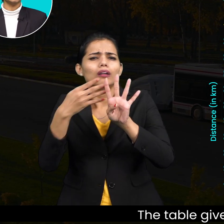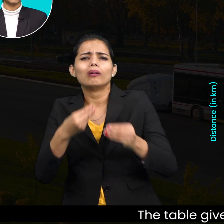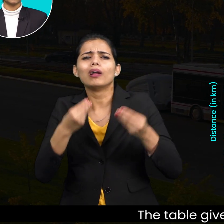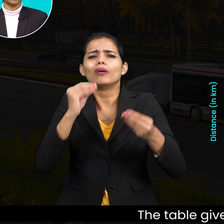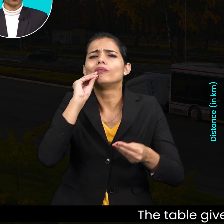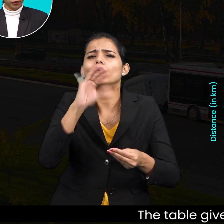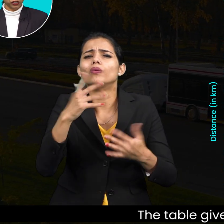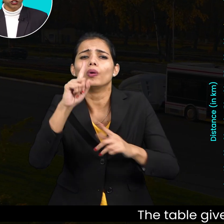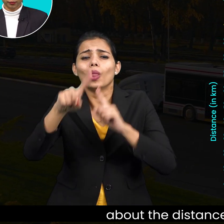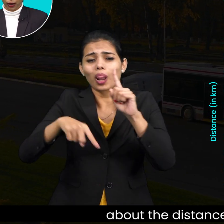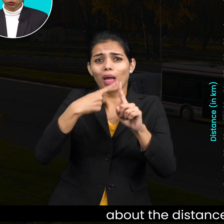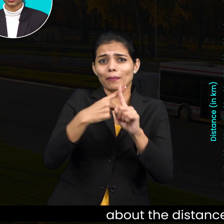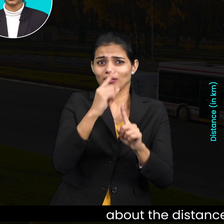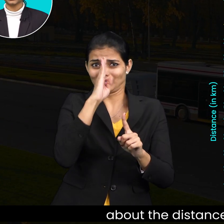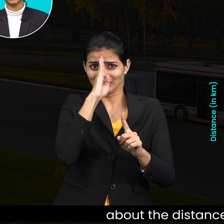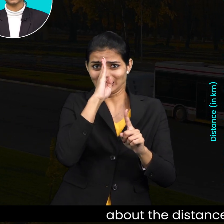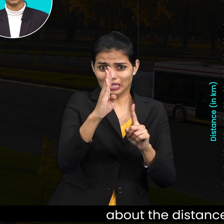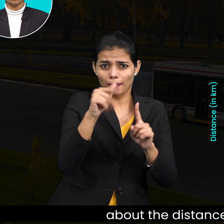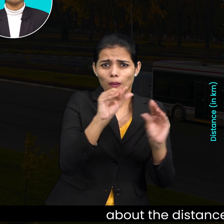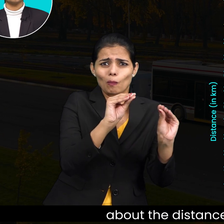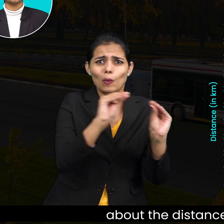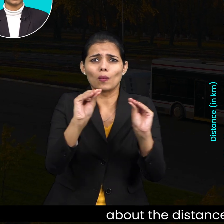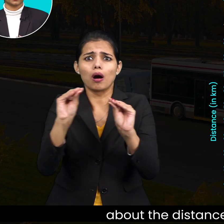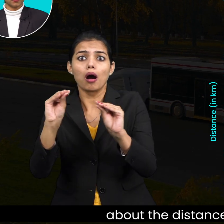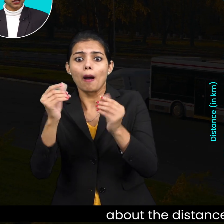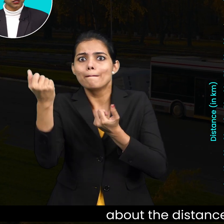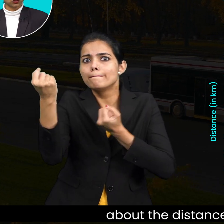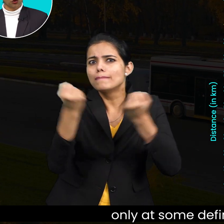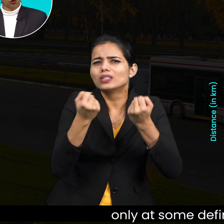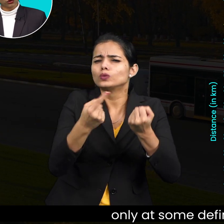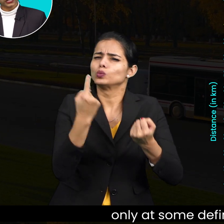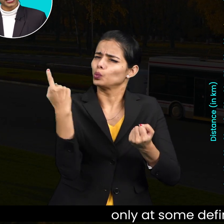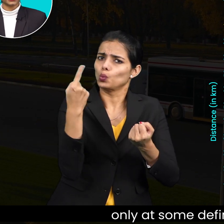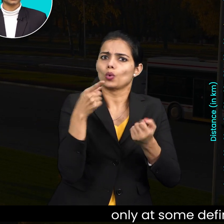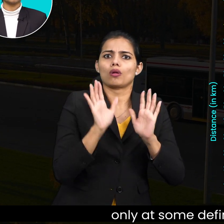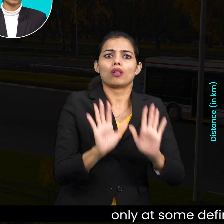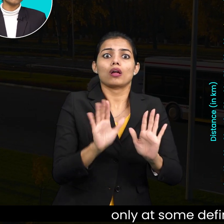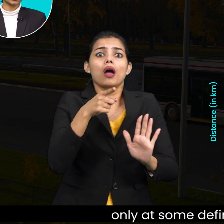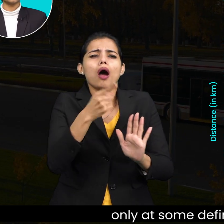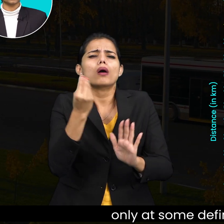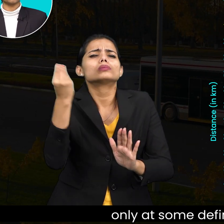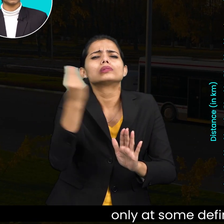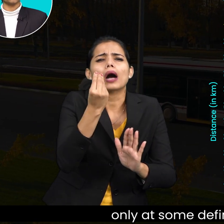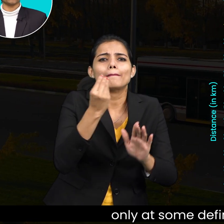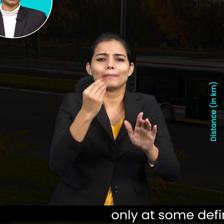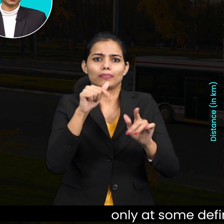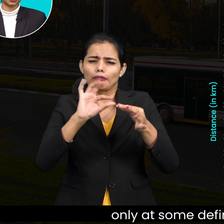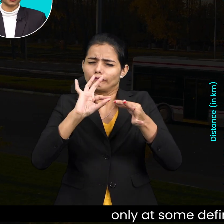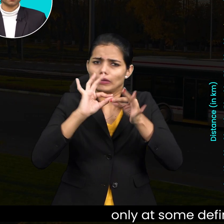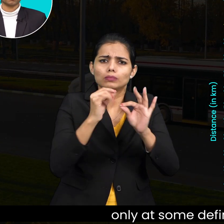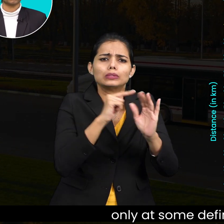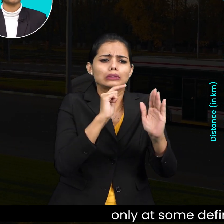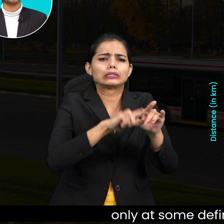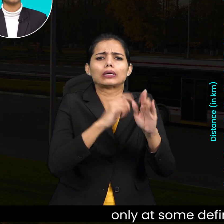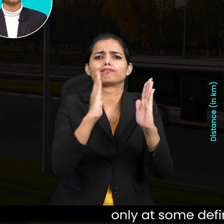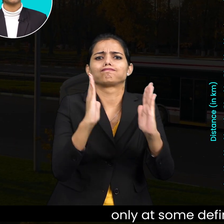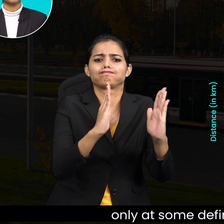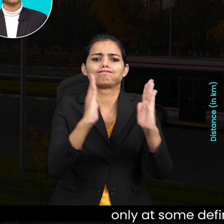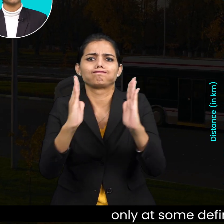The table gives information about the distance moved by the bus only at some definite time intervals.